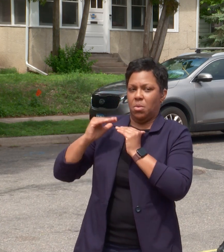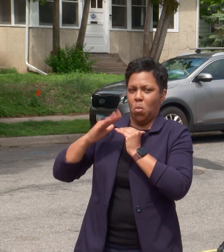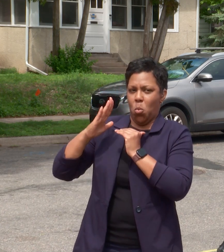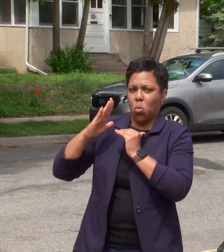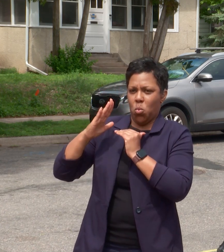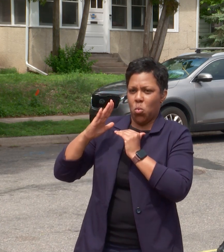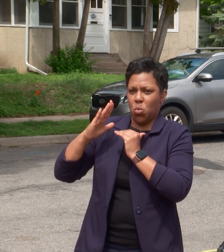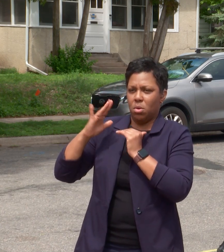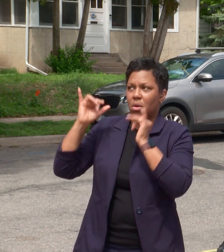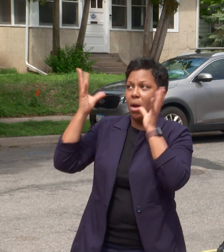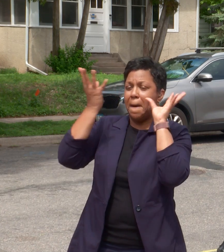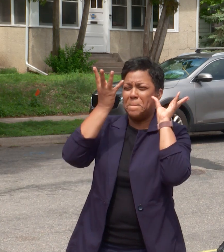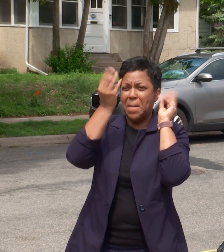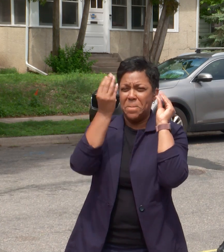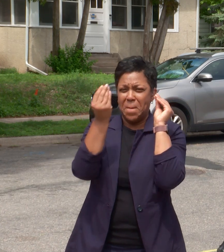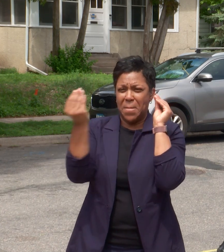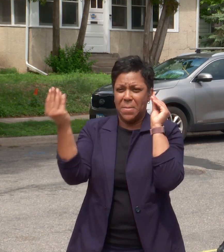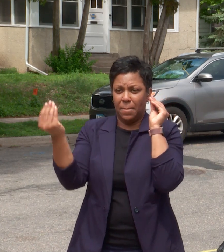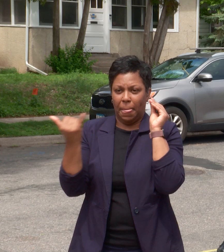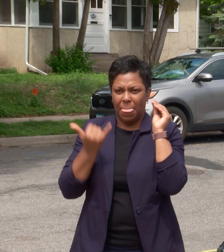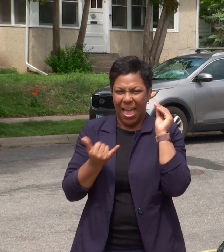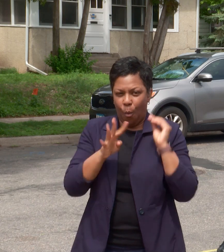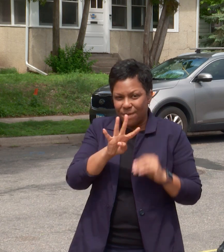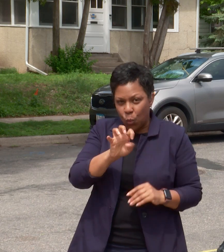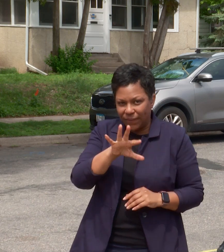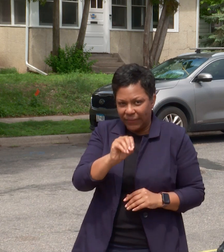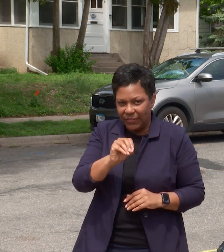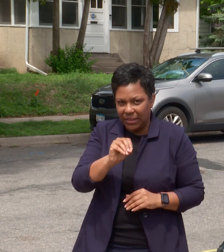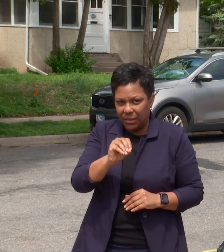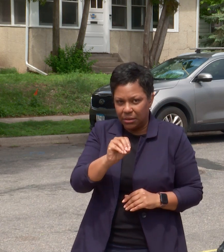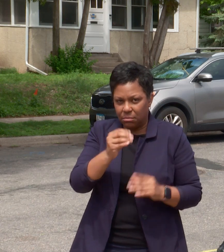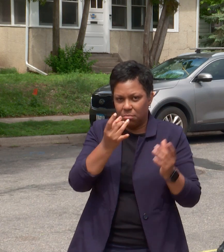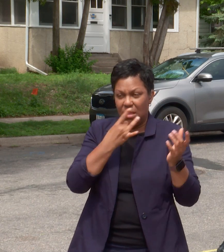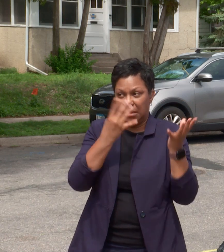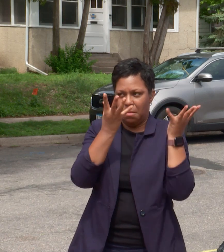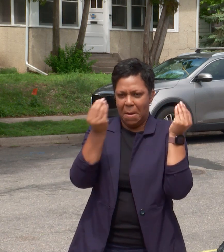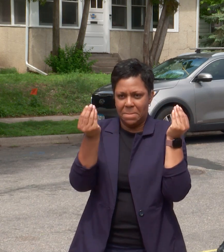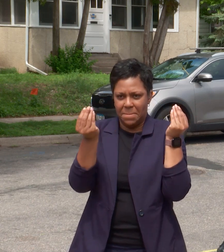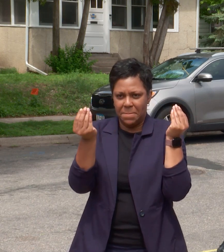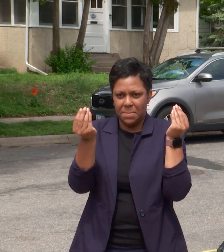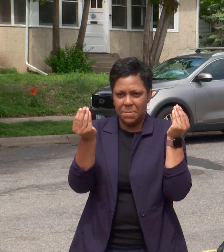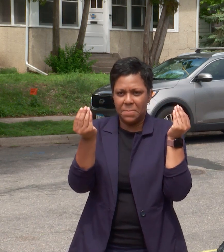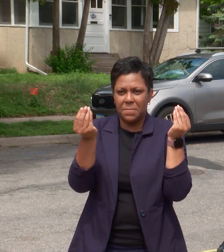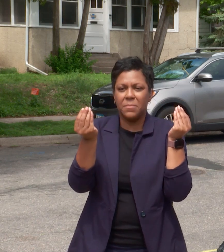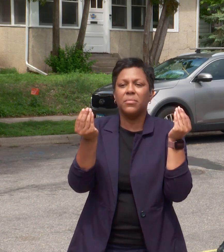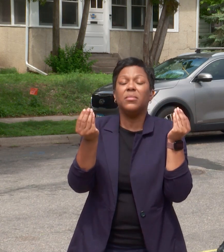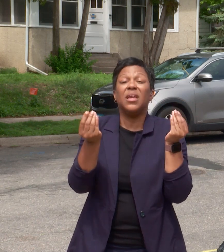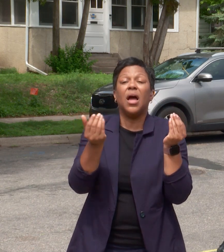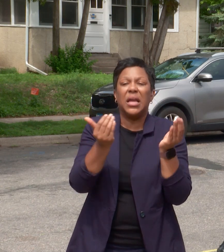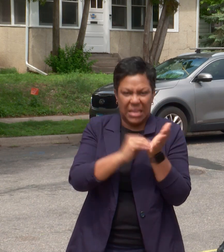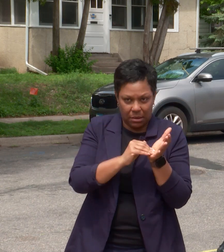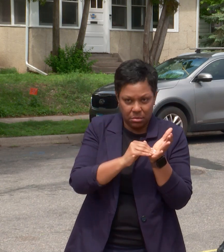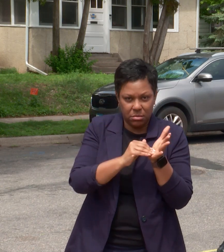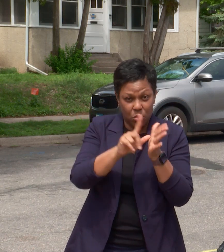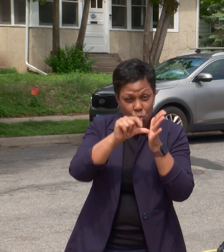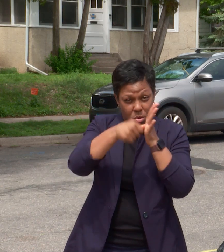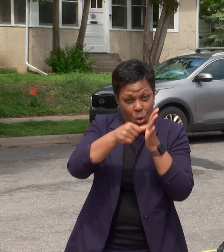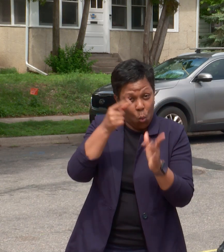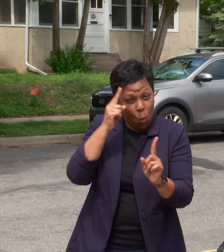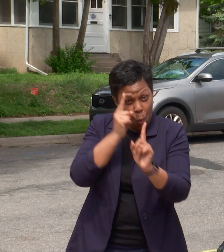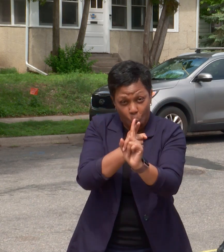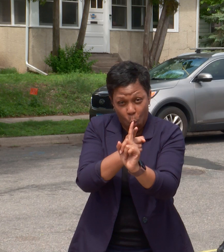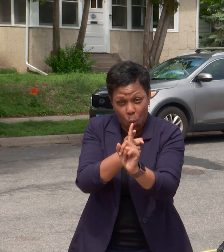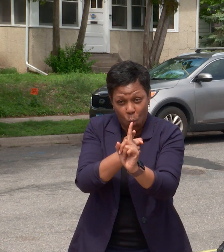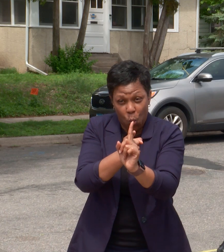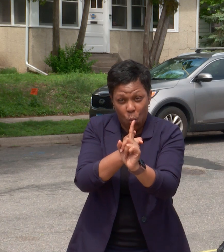around 450 street lights that are out. We want to get that number down to functional zero. Again, there will always be